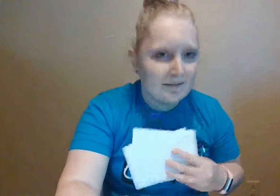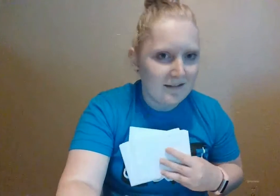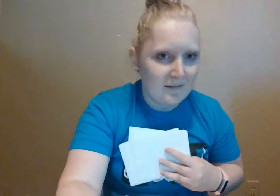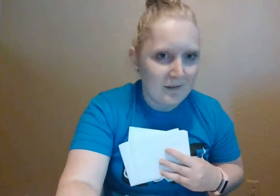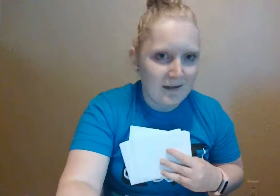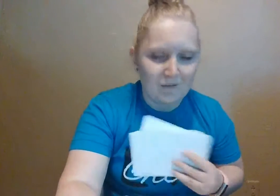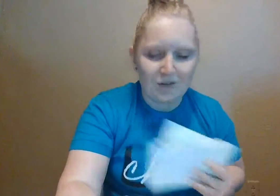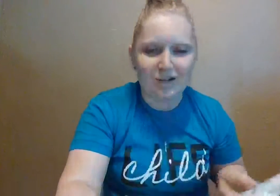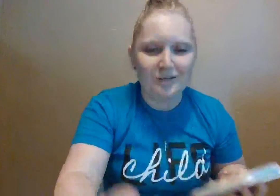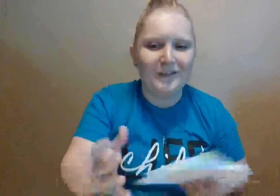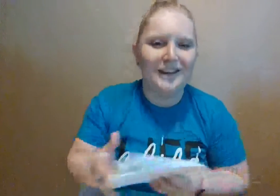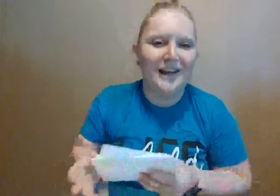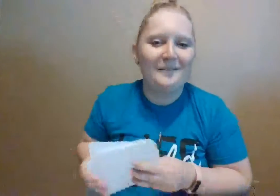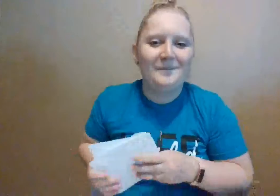sneak peek of our song for today.